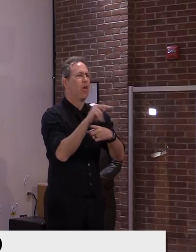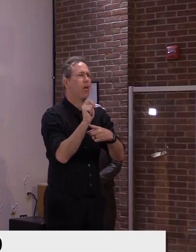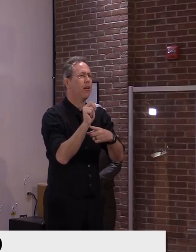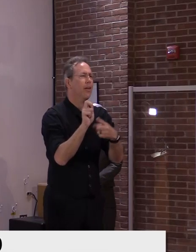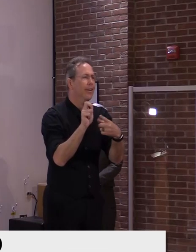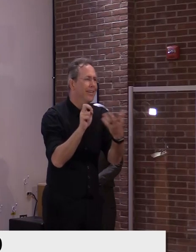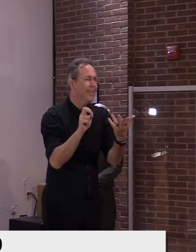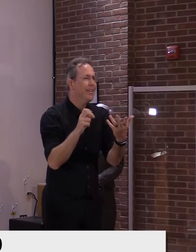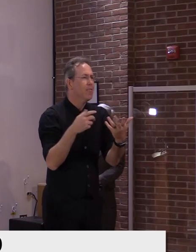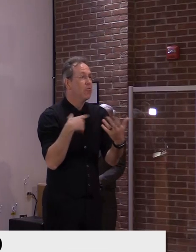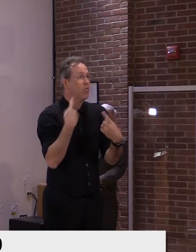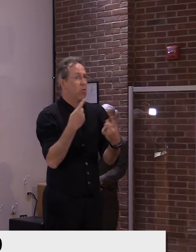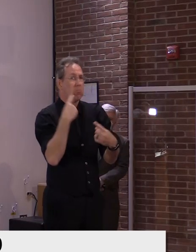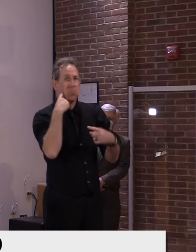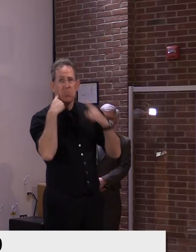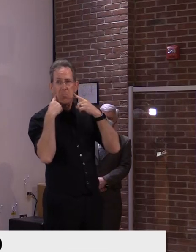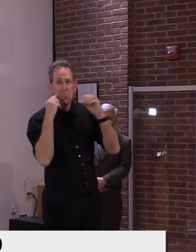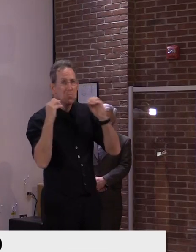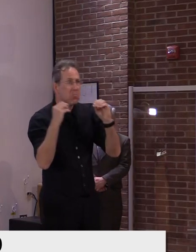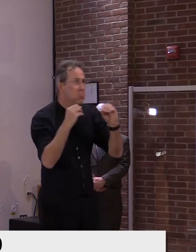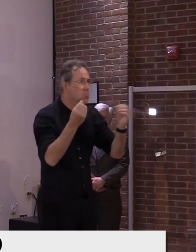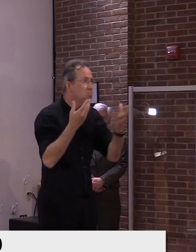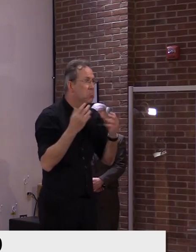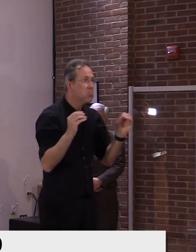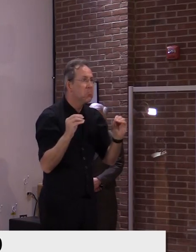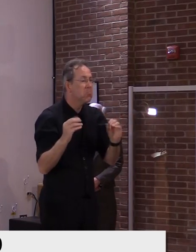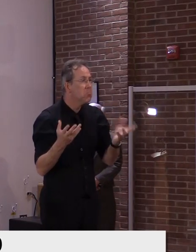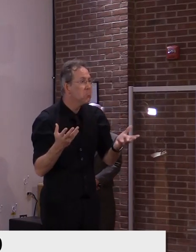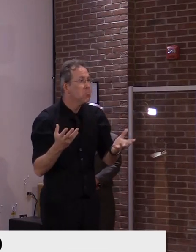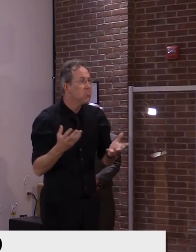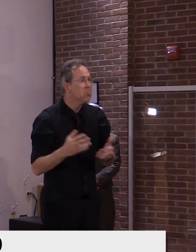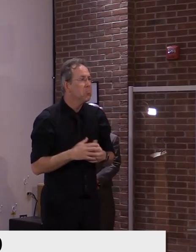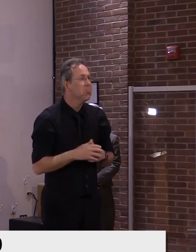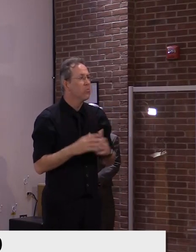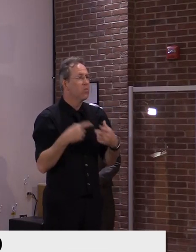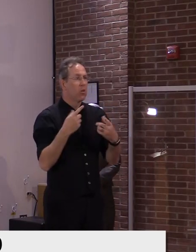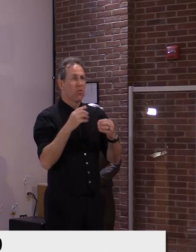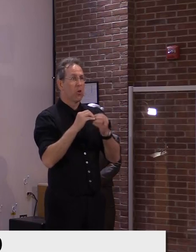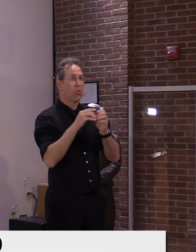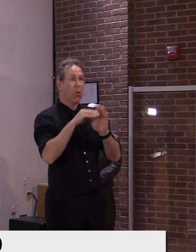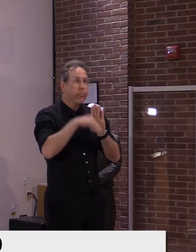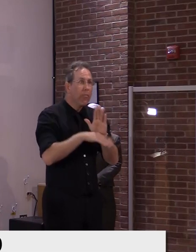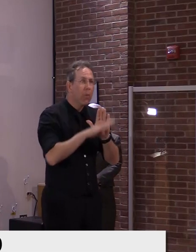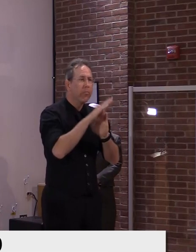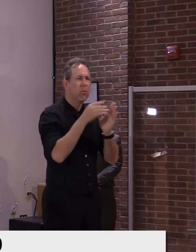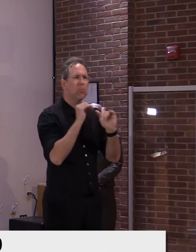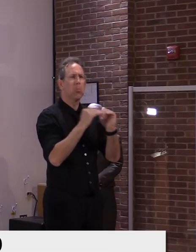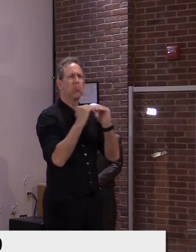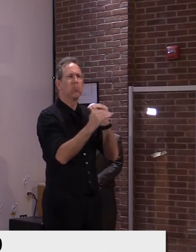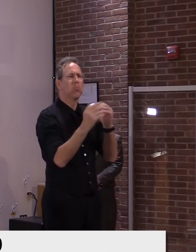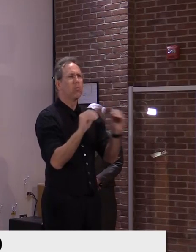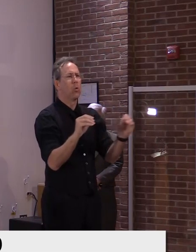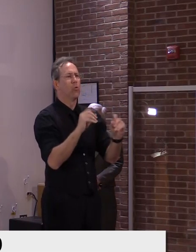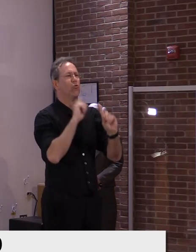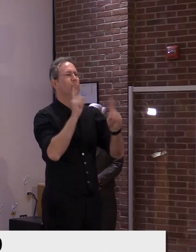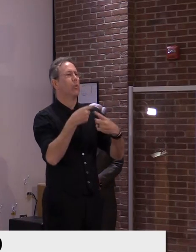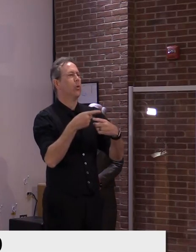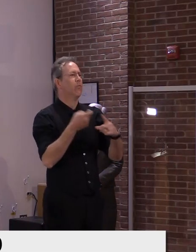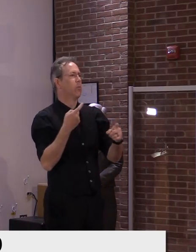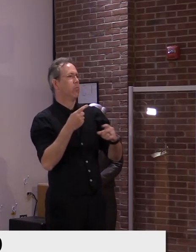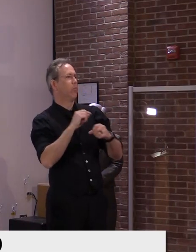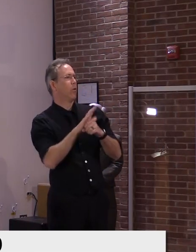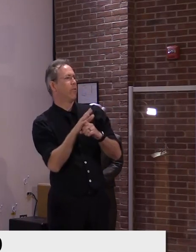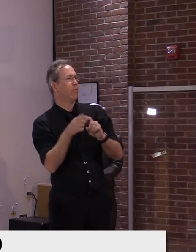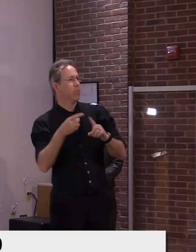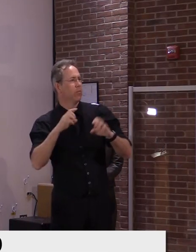there. But my sense is the goal, you know, was to have churches continue to be in operation but